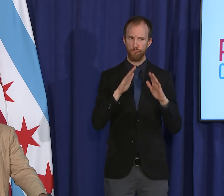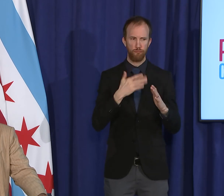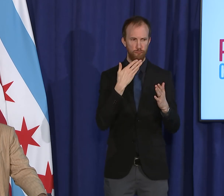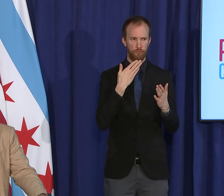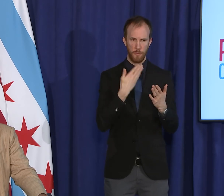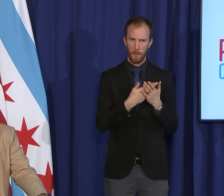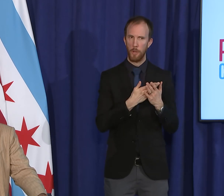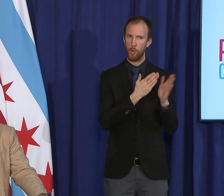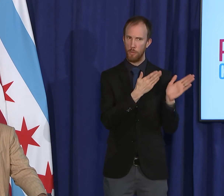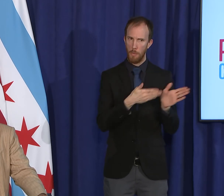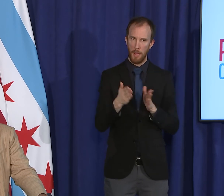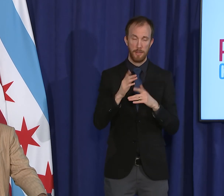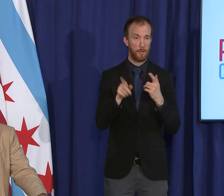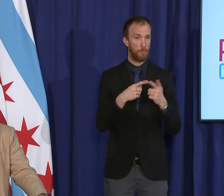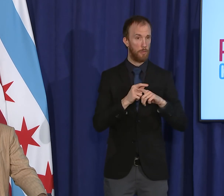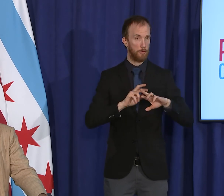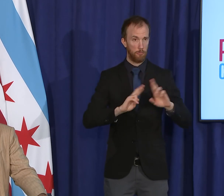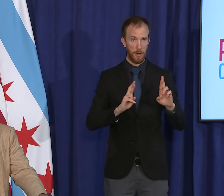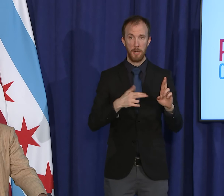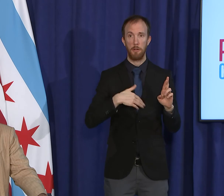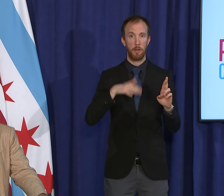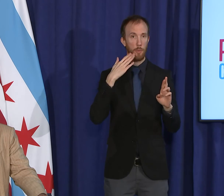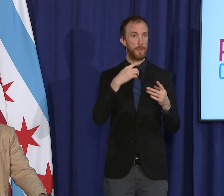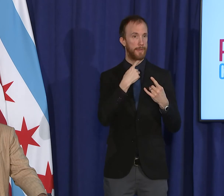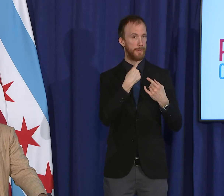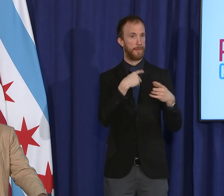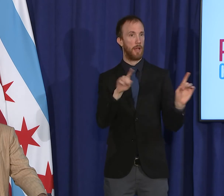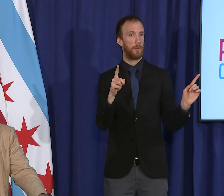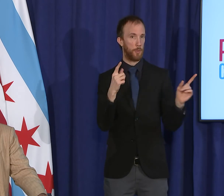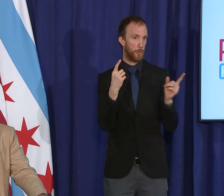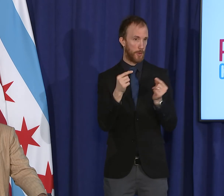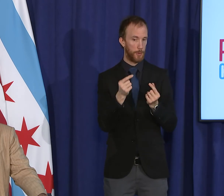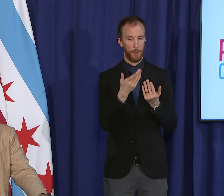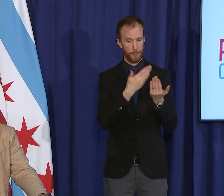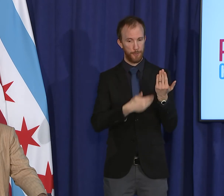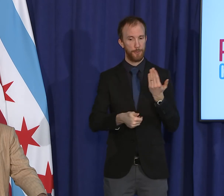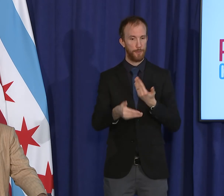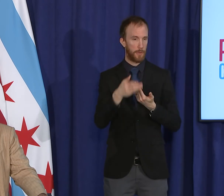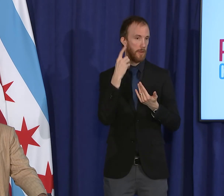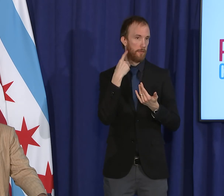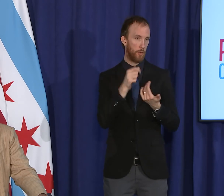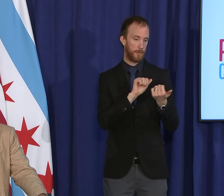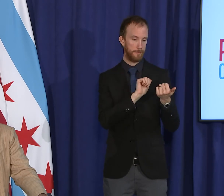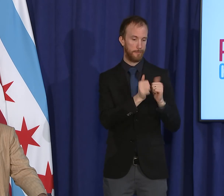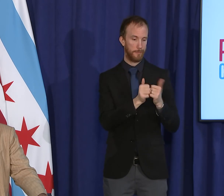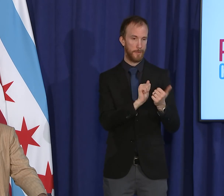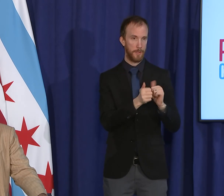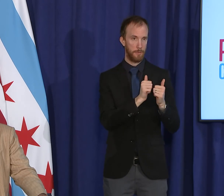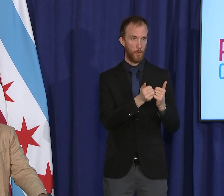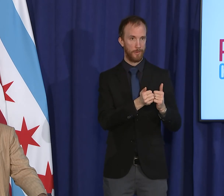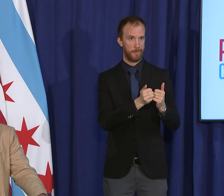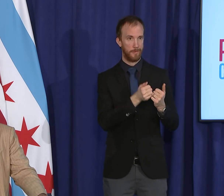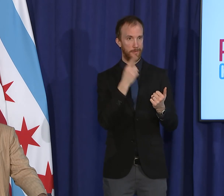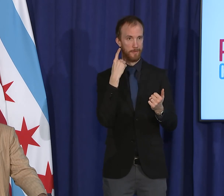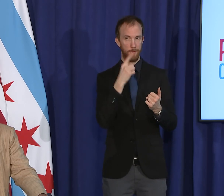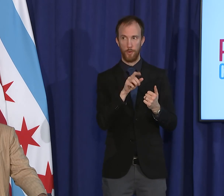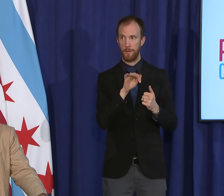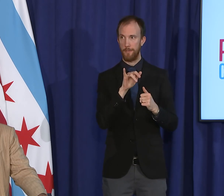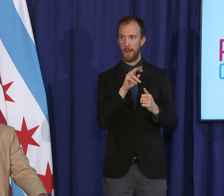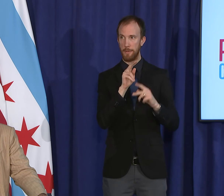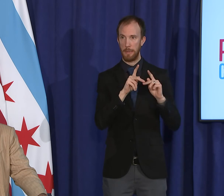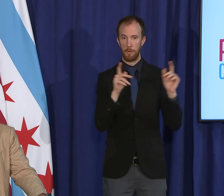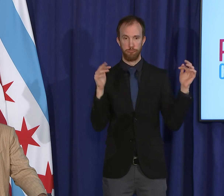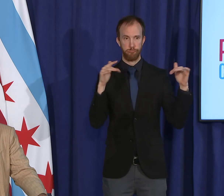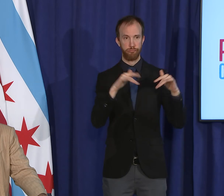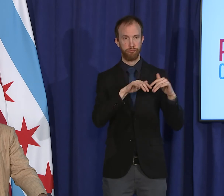when we are ready, we will announce what the future will look like for the potential of spectators in the stands. All right, let's give Megan